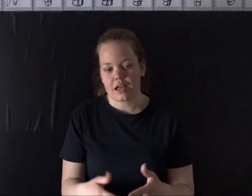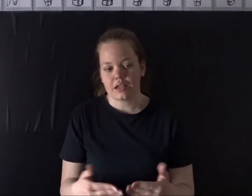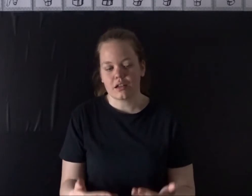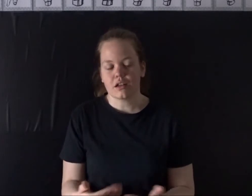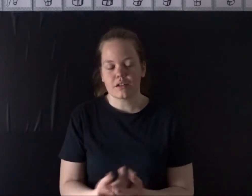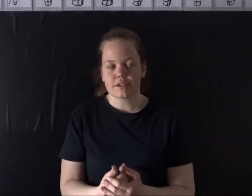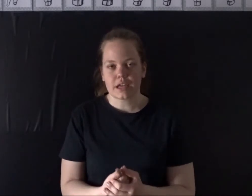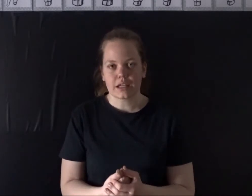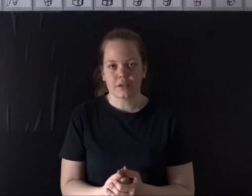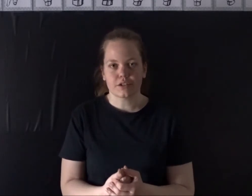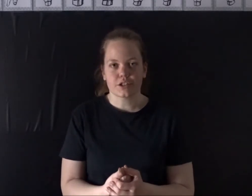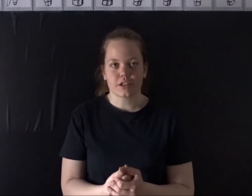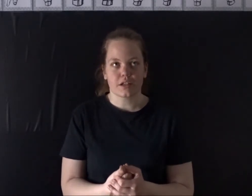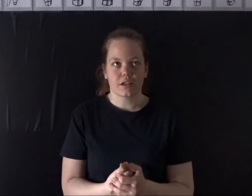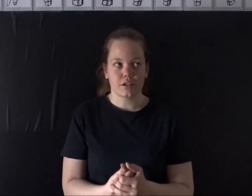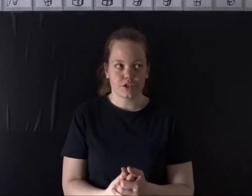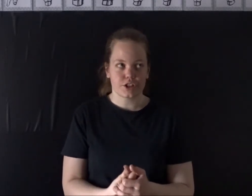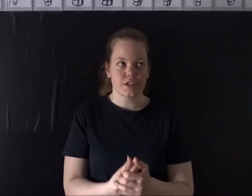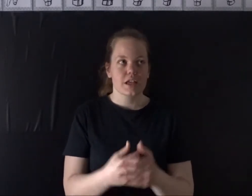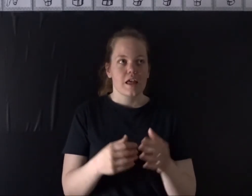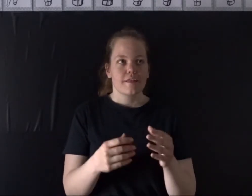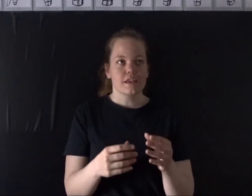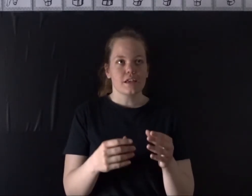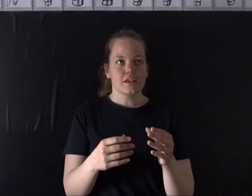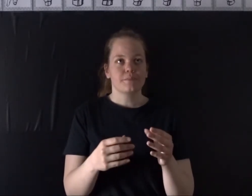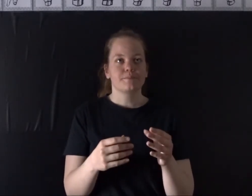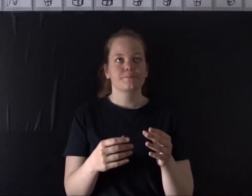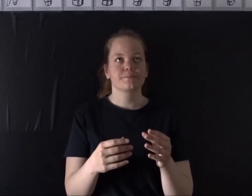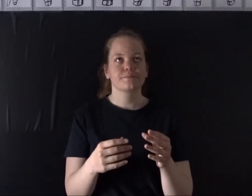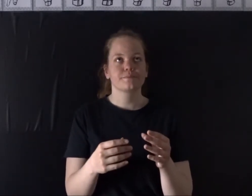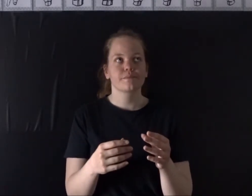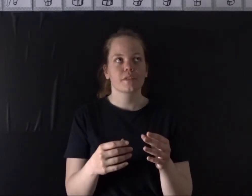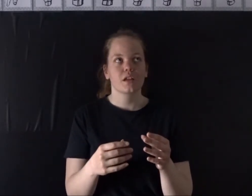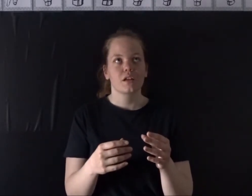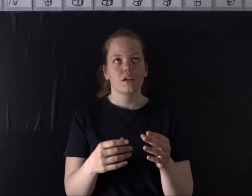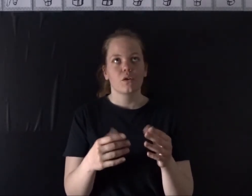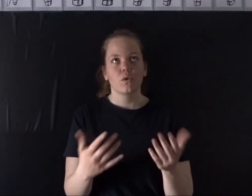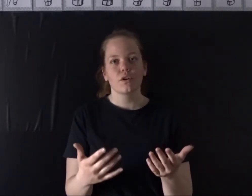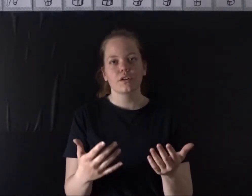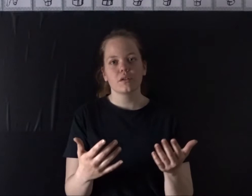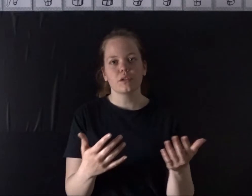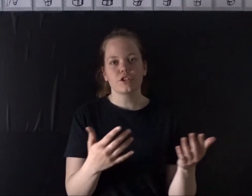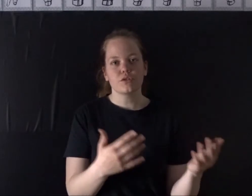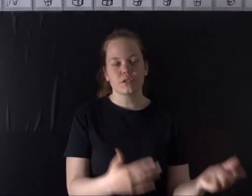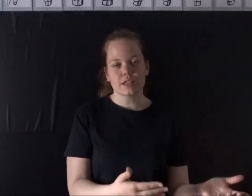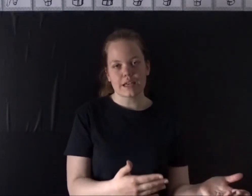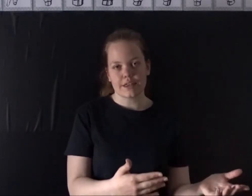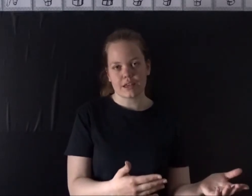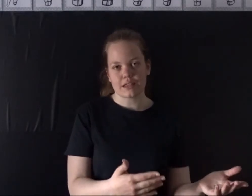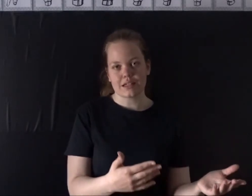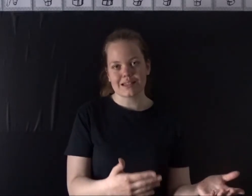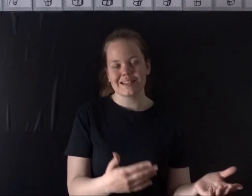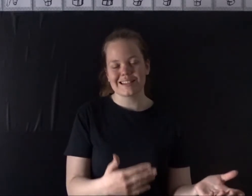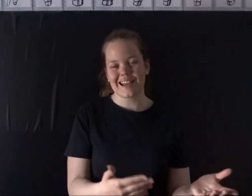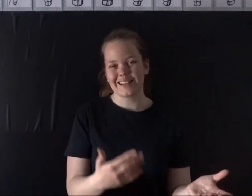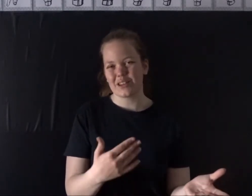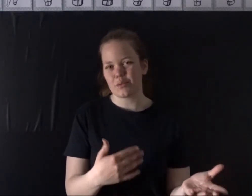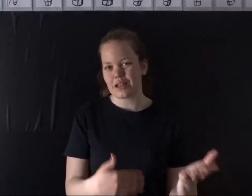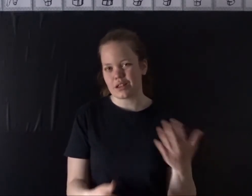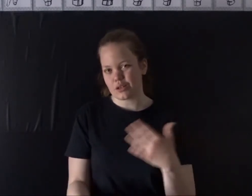in a lot of sign language cultures, the order in which you say things isn't exactly the way that you